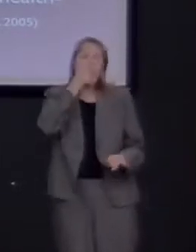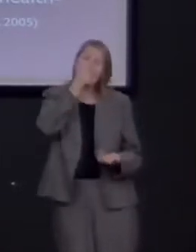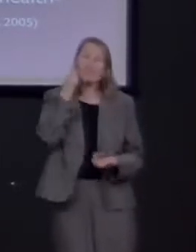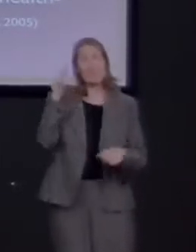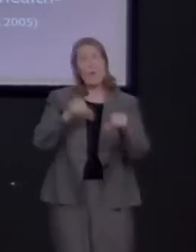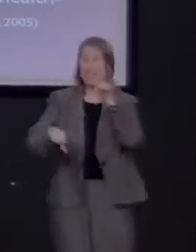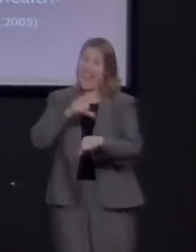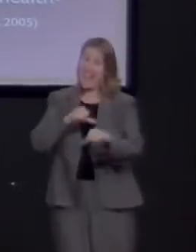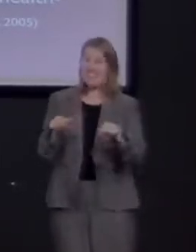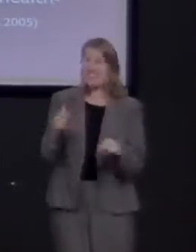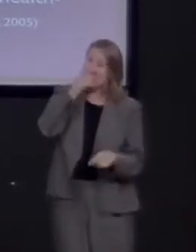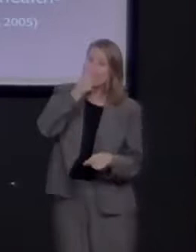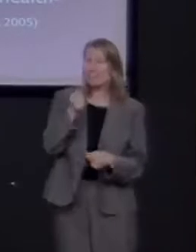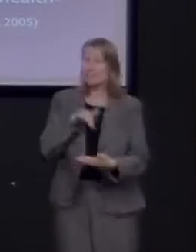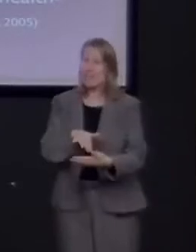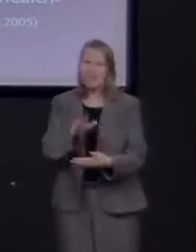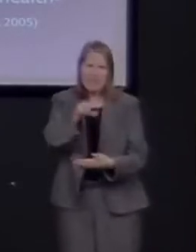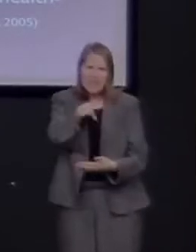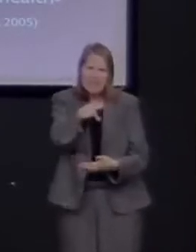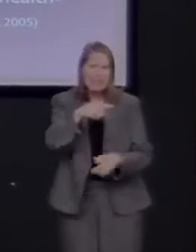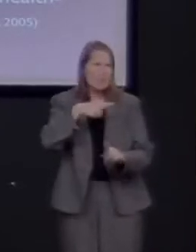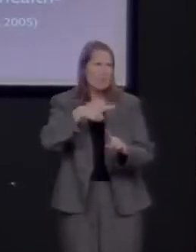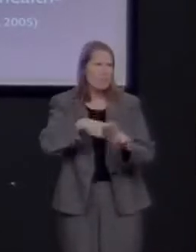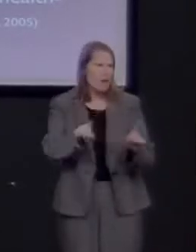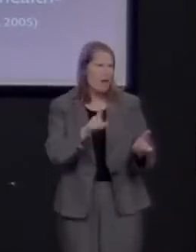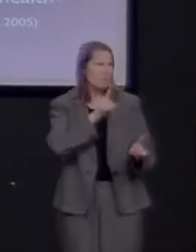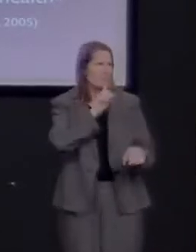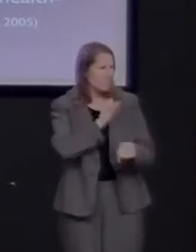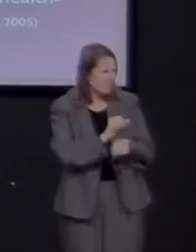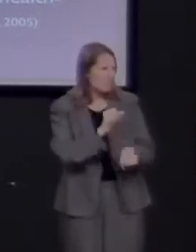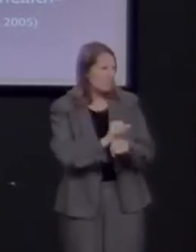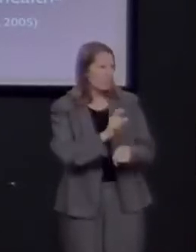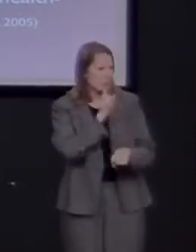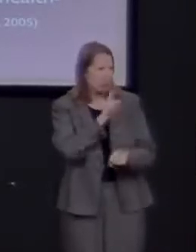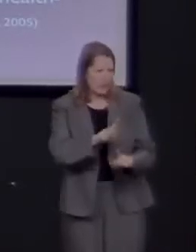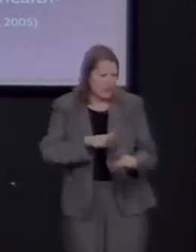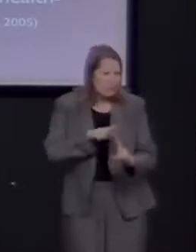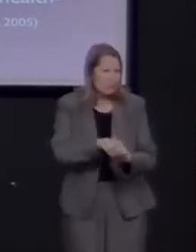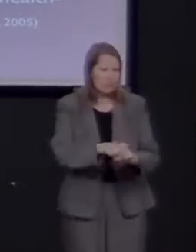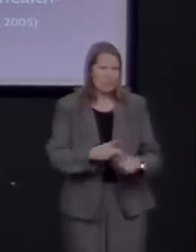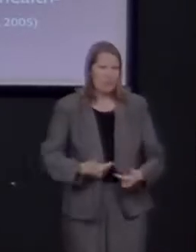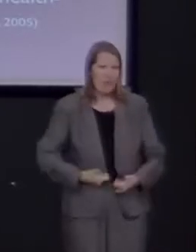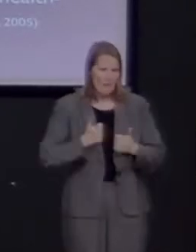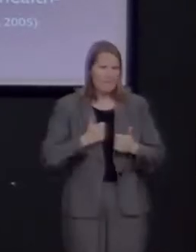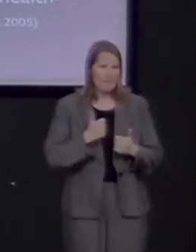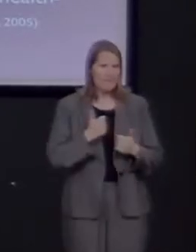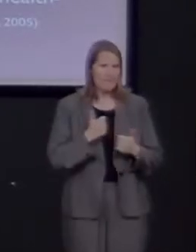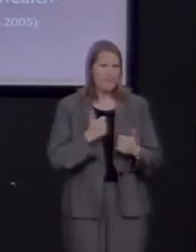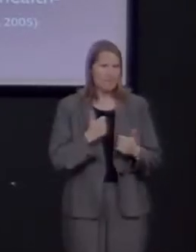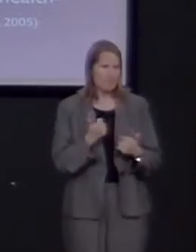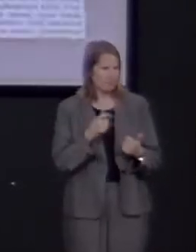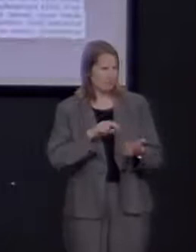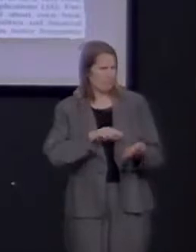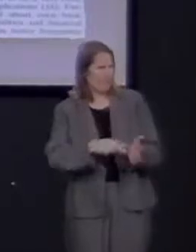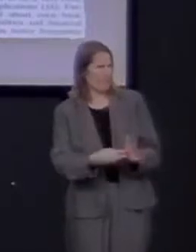view, but that there are large implications for individuals and for society at